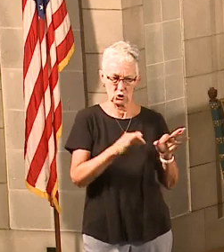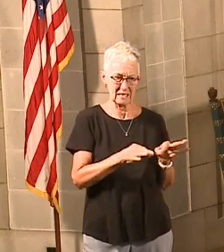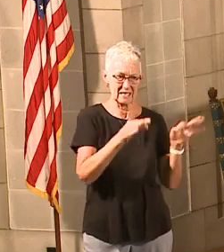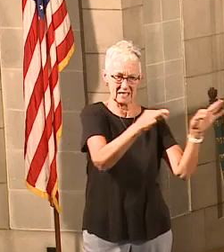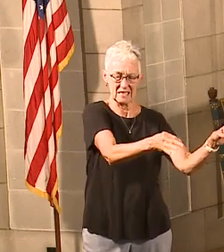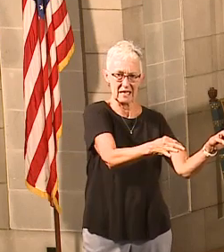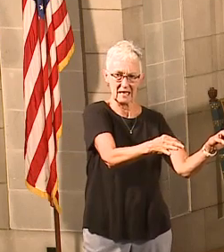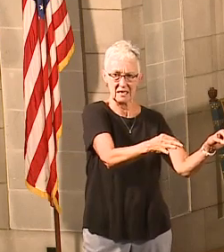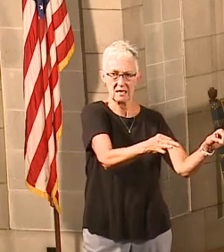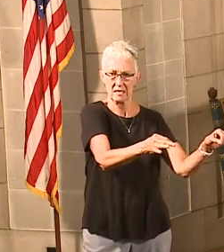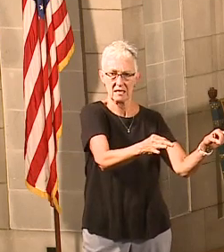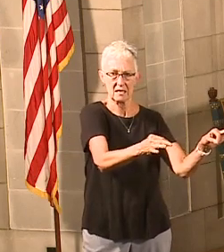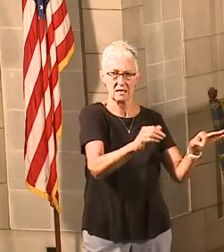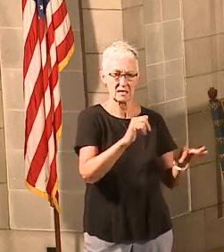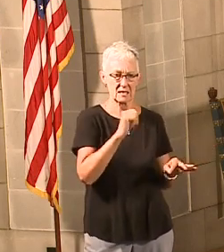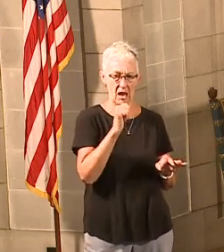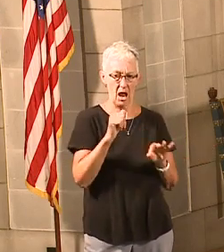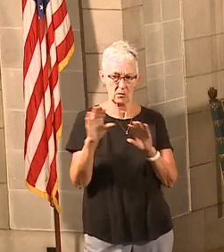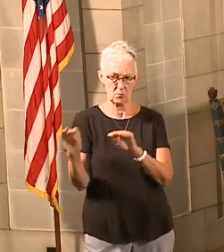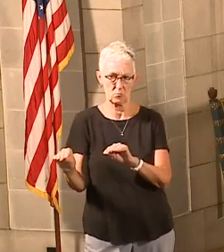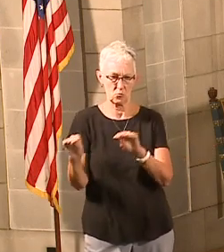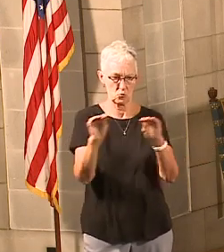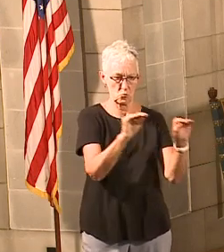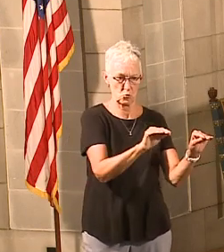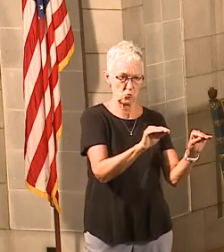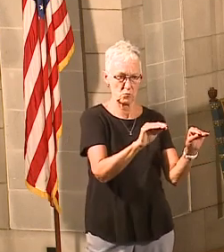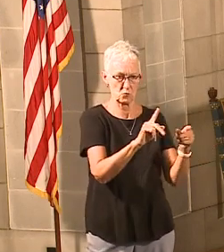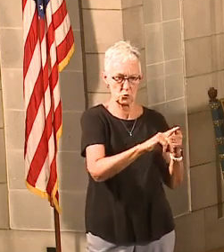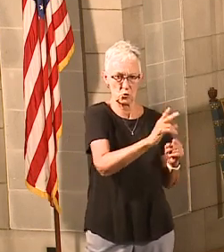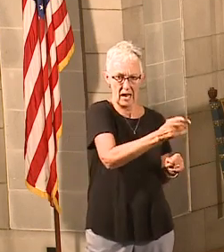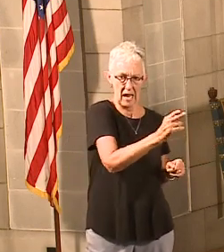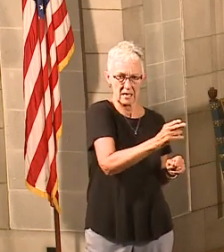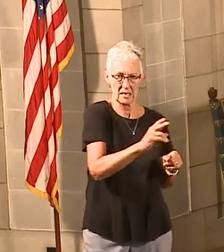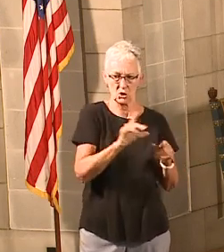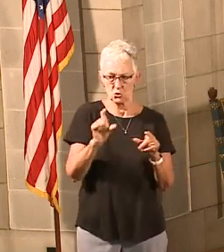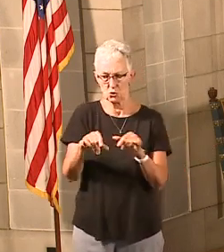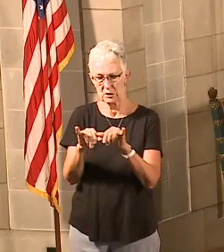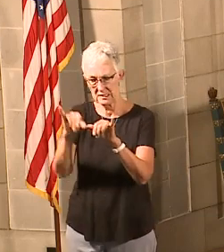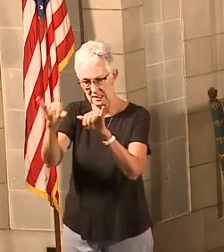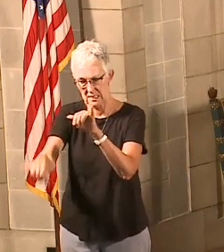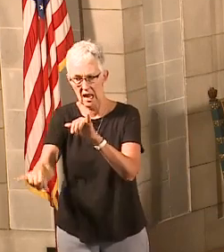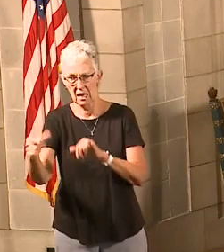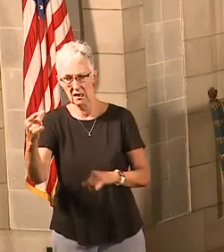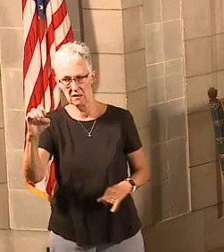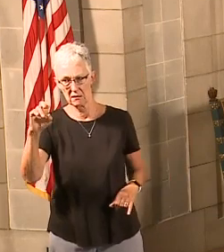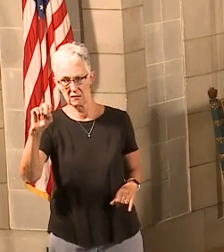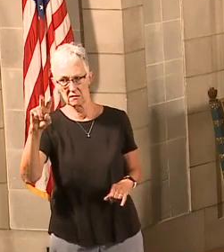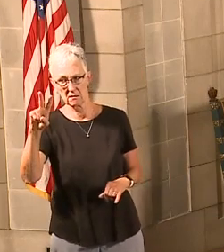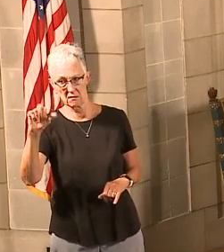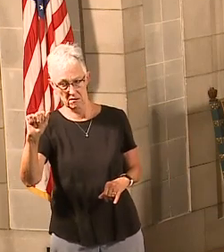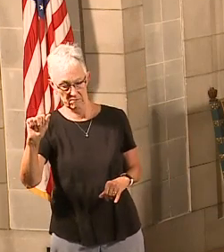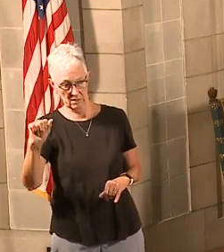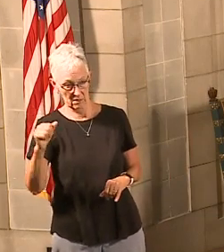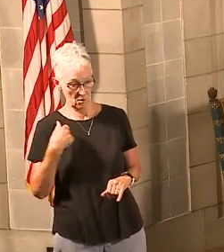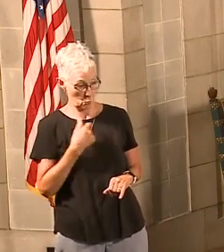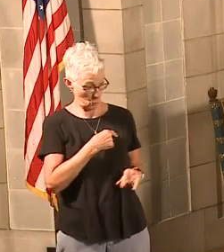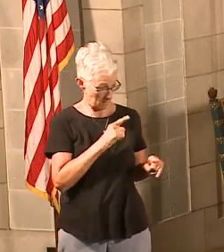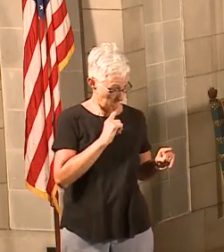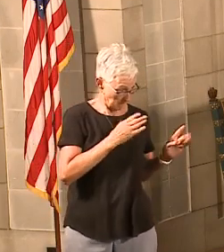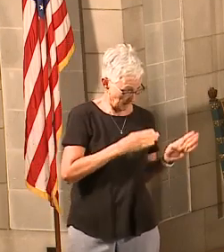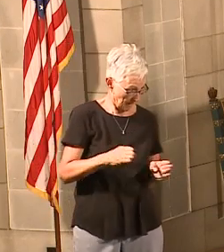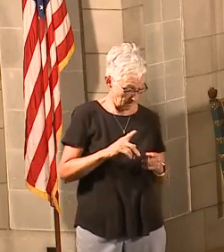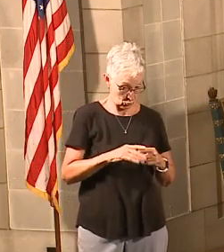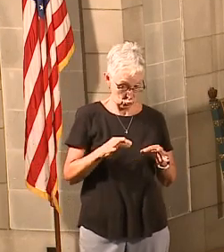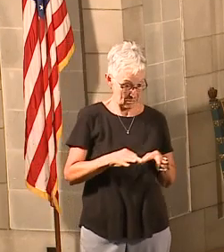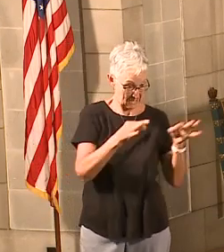YRTC plan to move the young ladies to Hastings. And are we planning on delaying that?